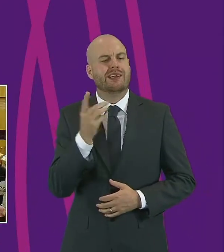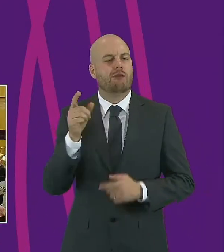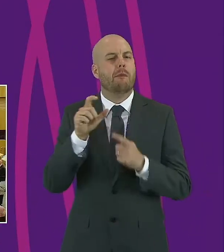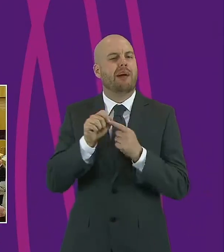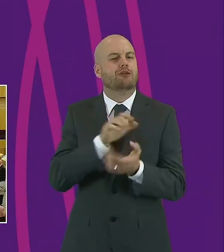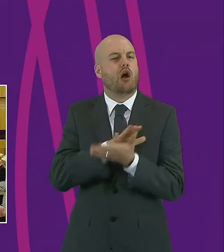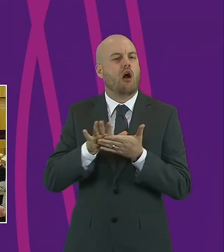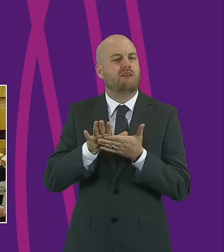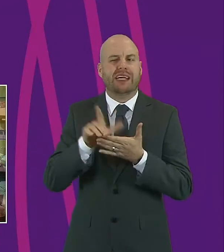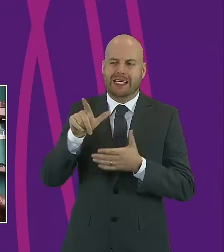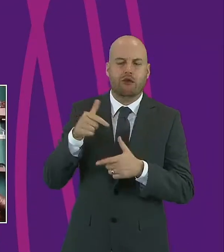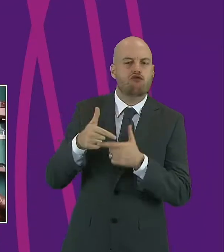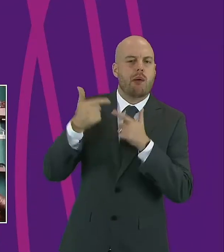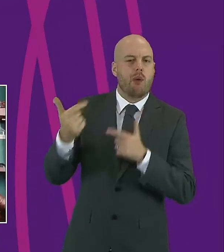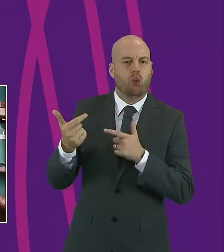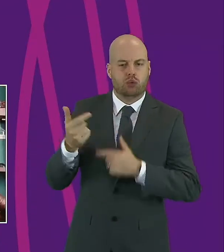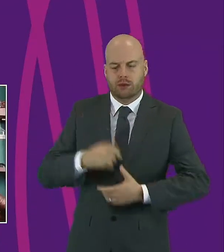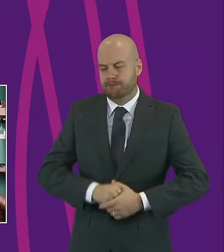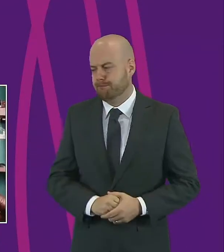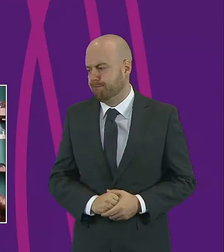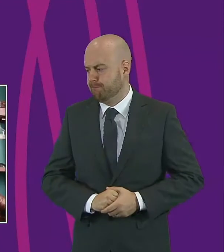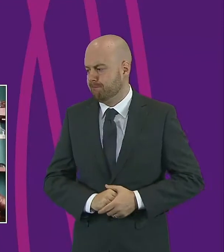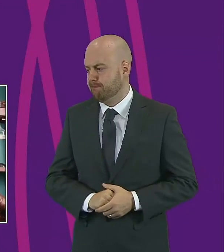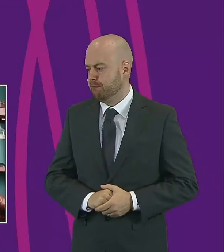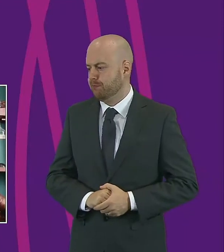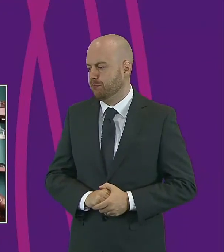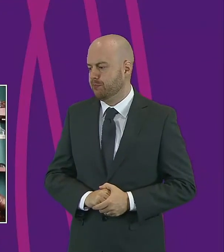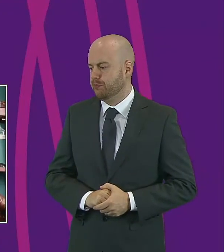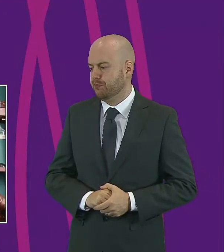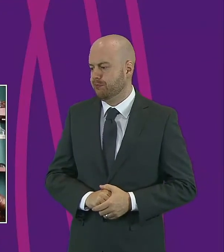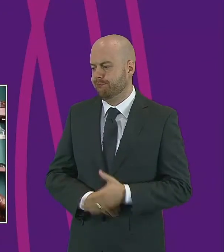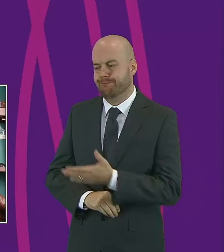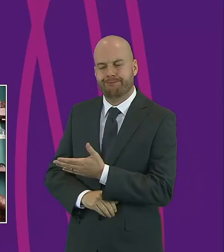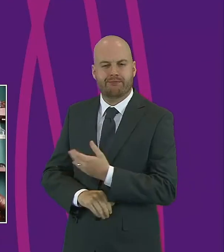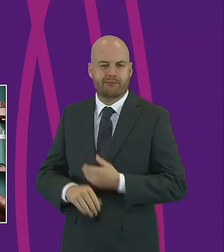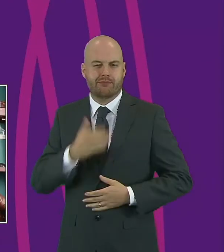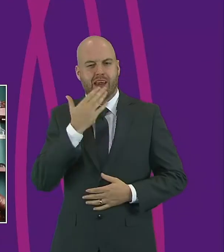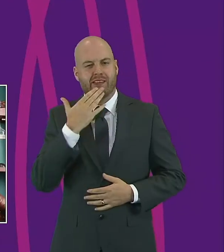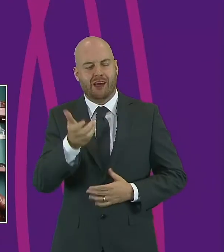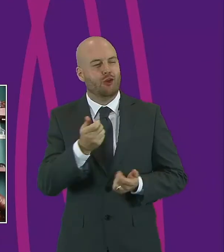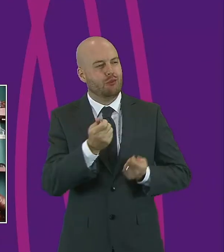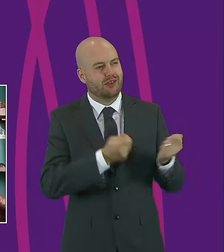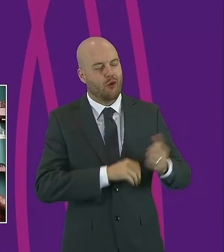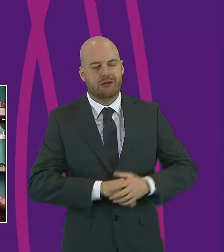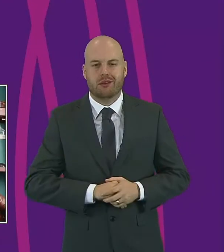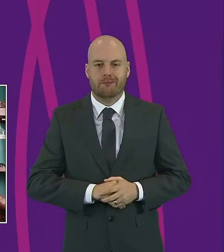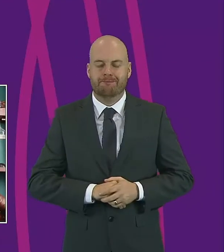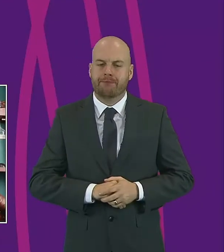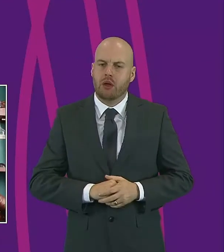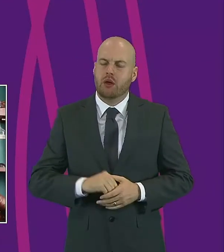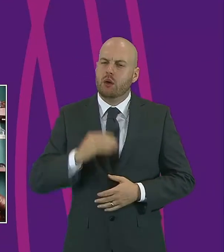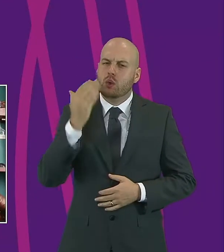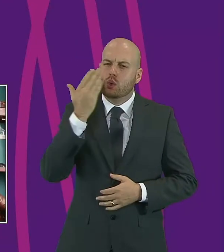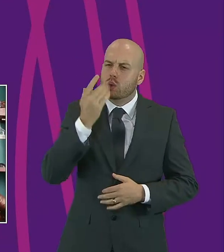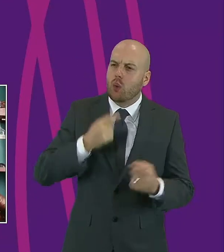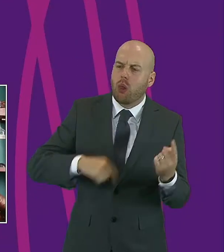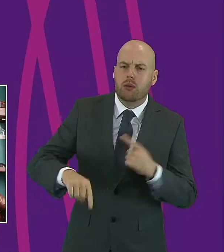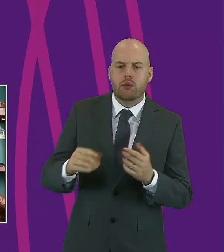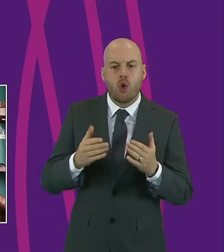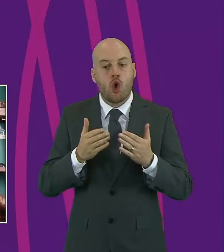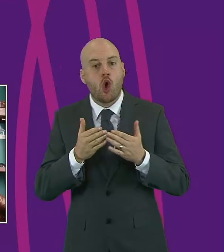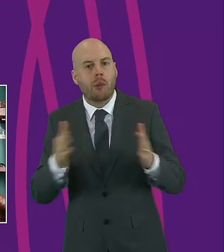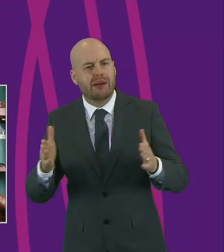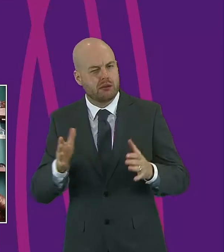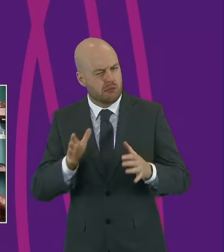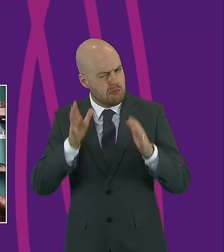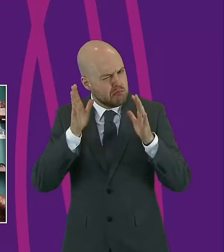Thank you, Presiding Officer. For schools to remain open, they need to remain safe. And a week on from reopening,